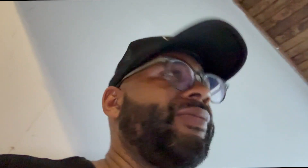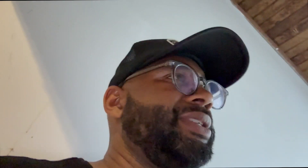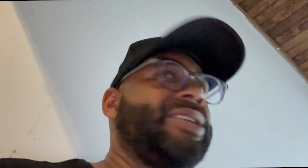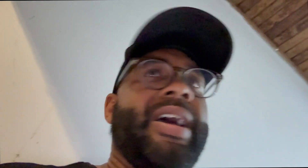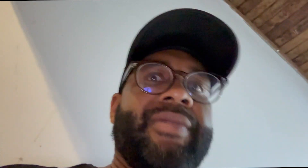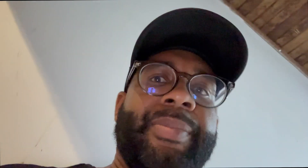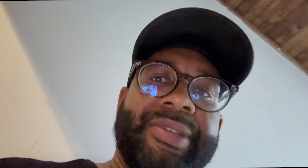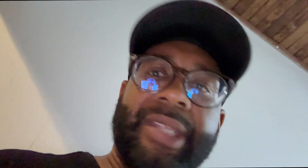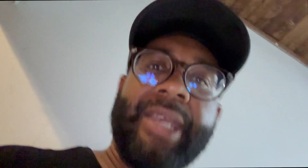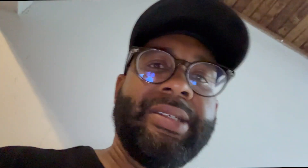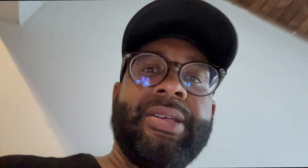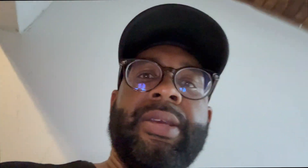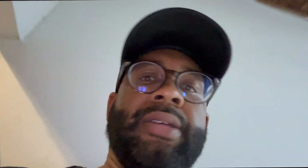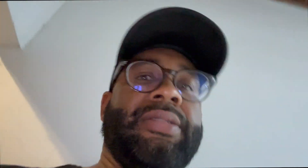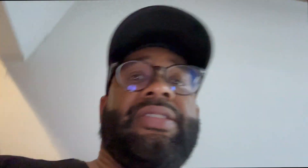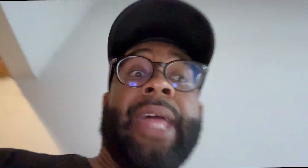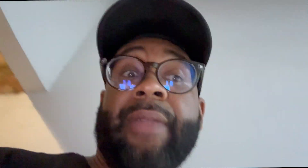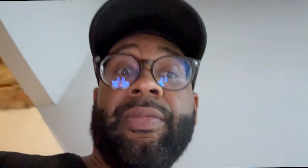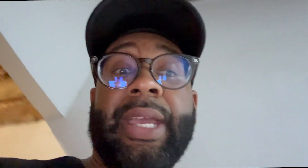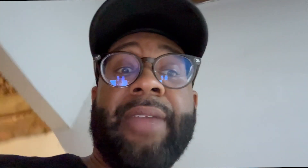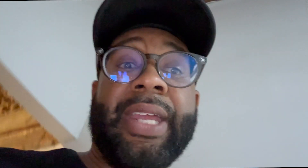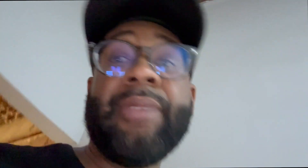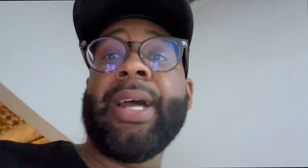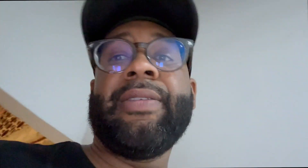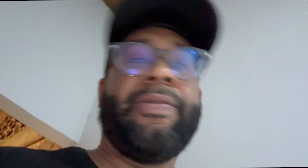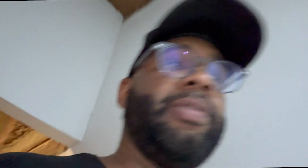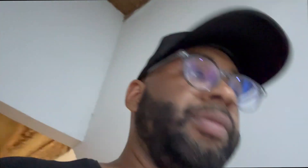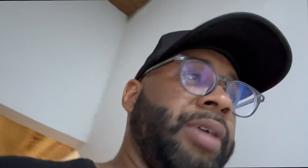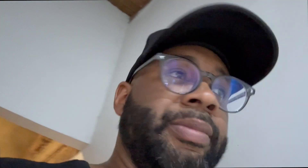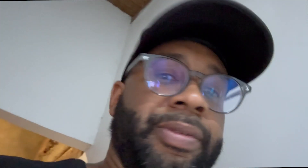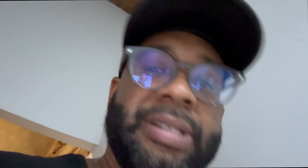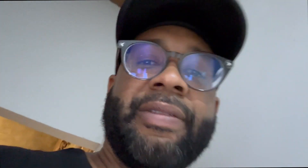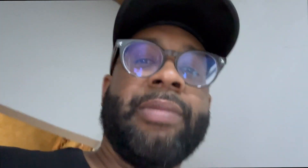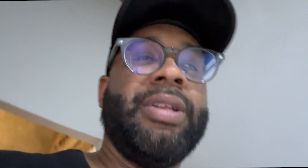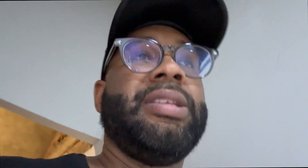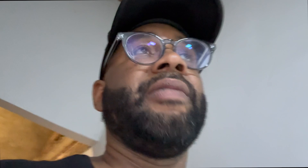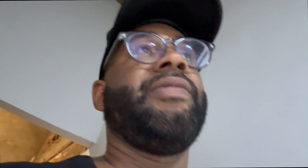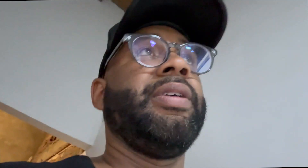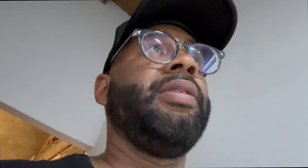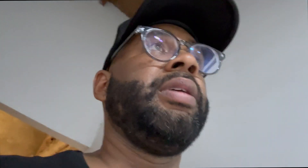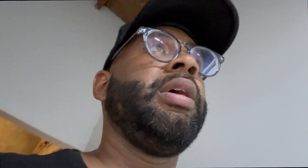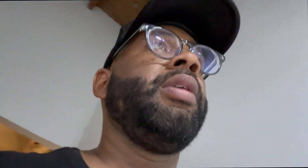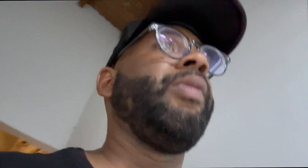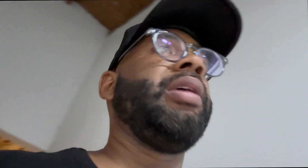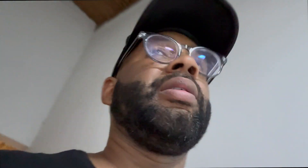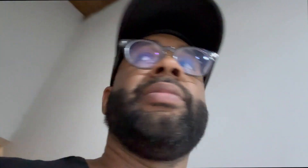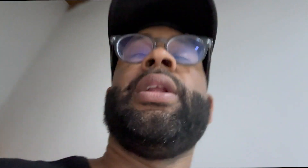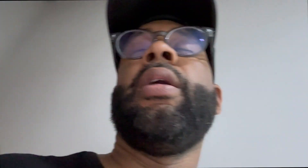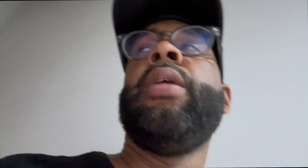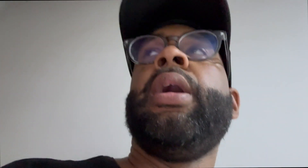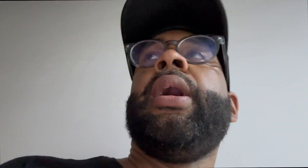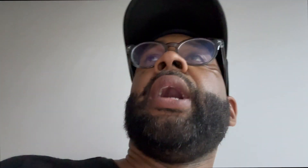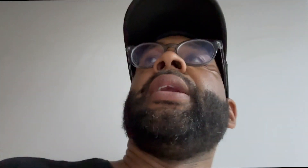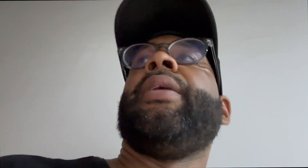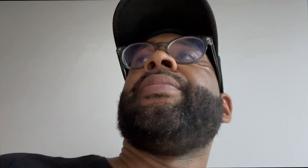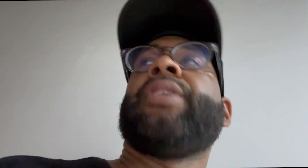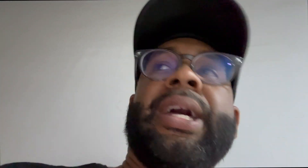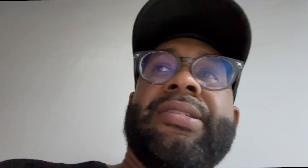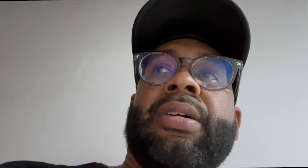just have her up on stage? So that way, if anybody who comes from the deaf community can feel welcome, And so it kind of started there.